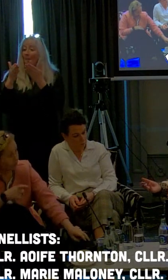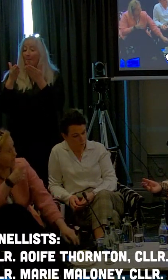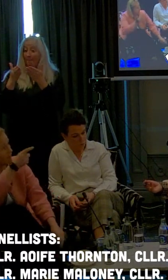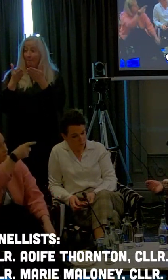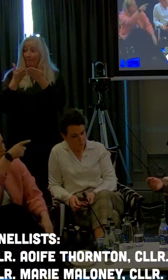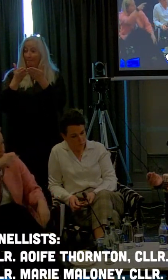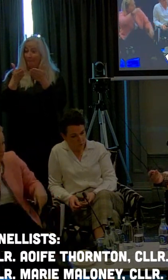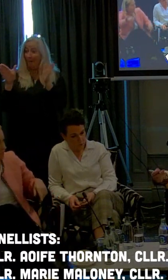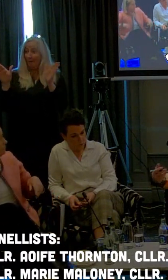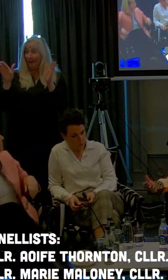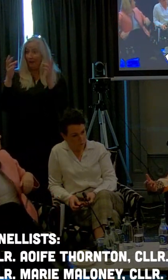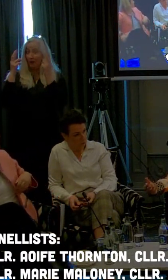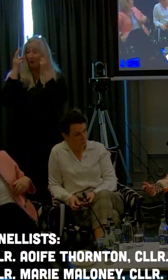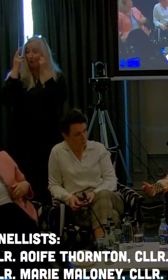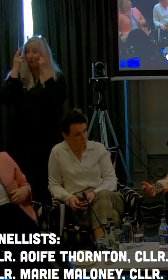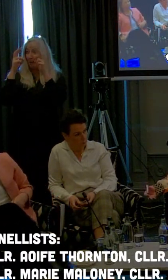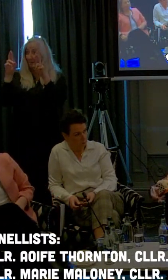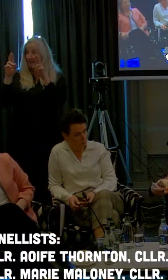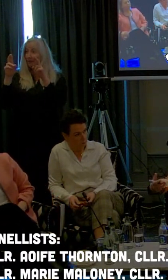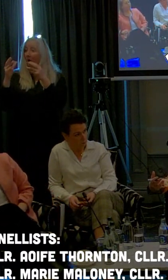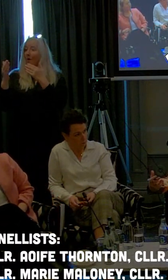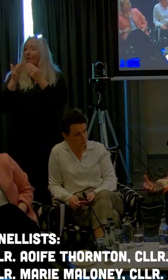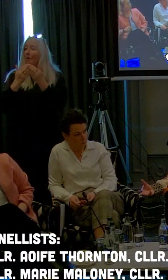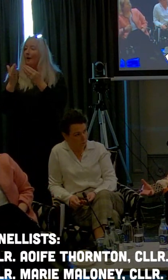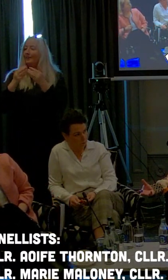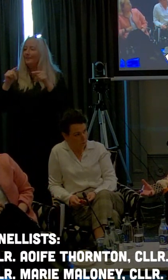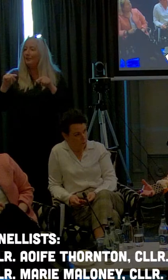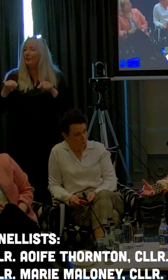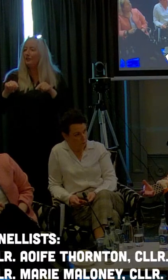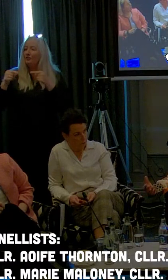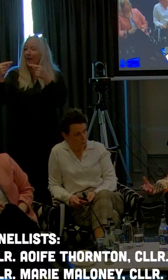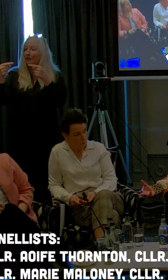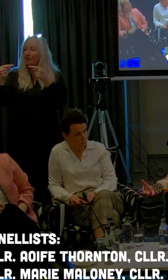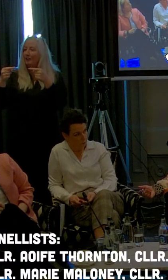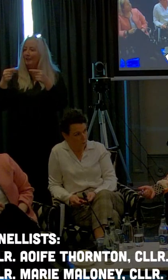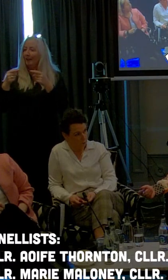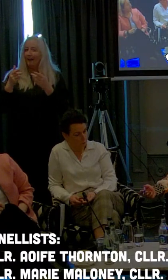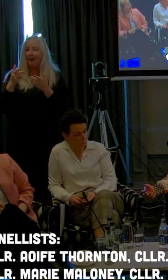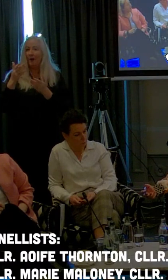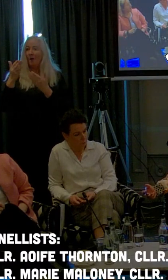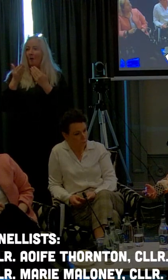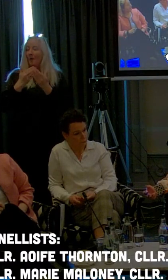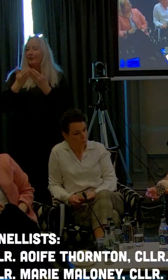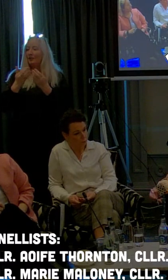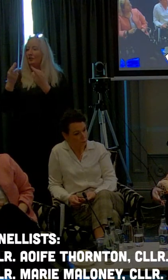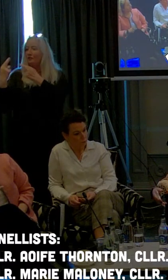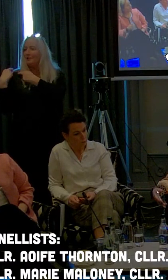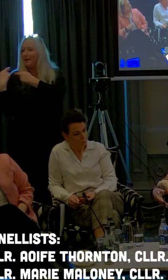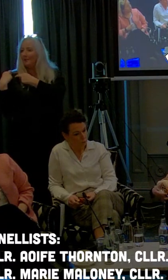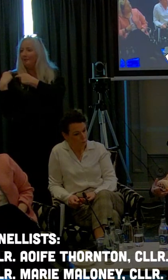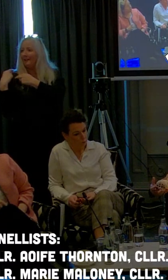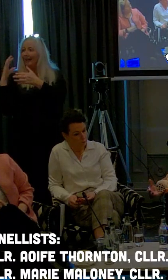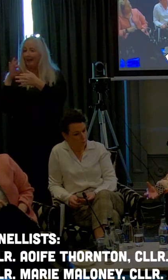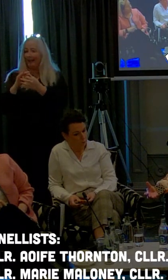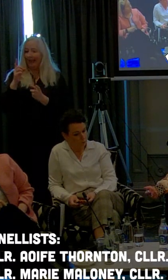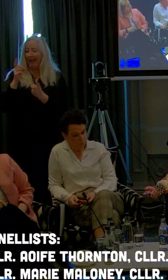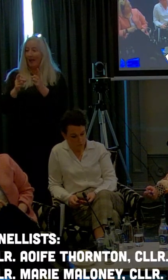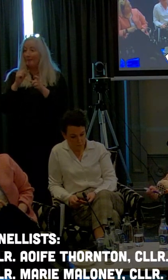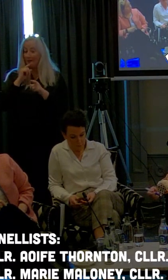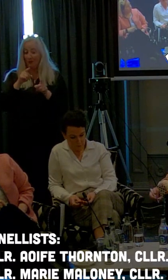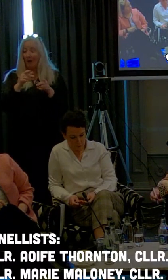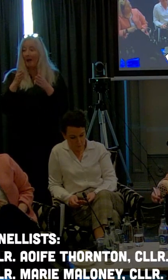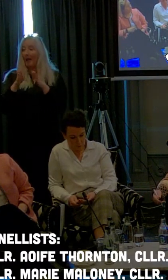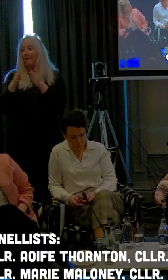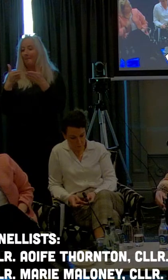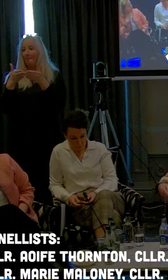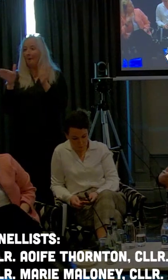representative, the challenges around balancing everything from a responsibilities perspective, you know, being in public office